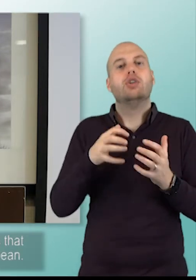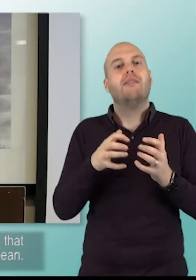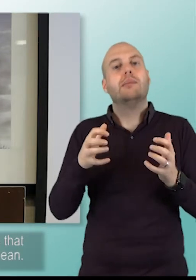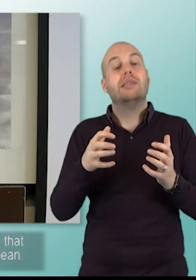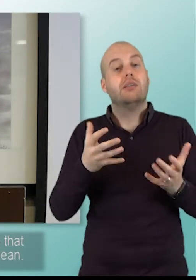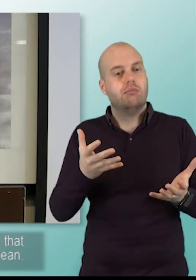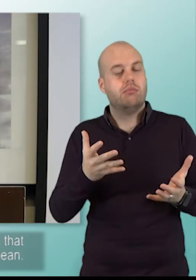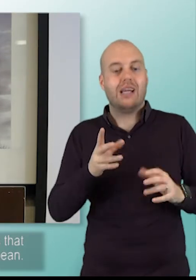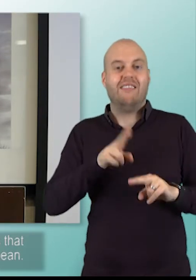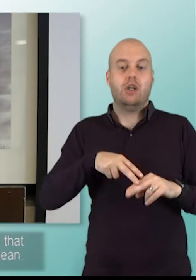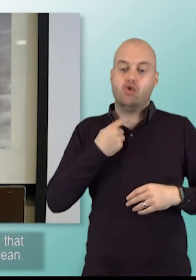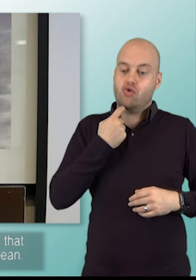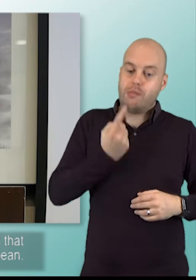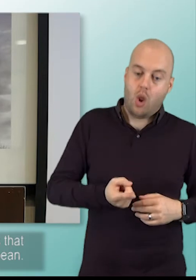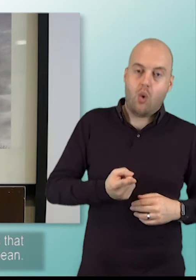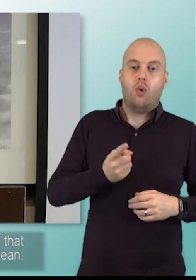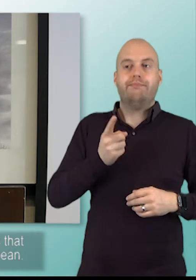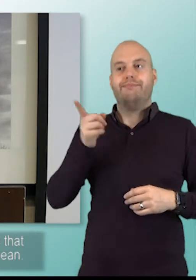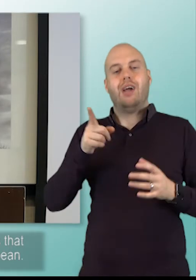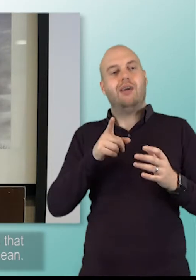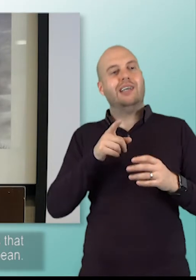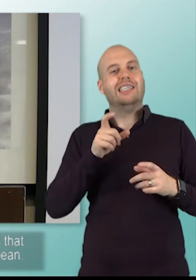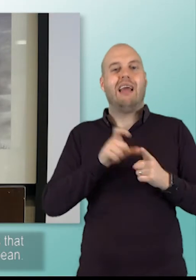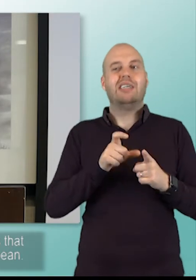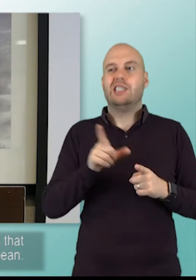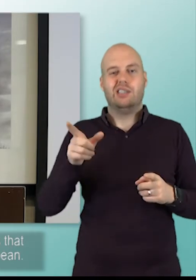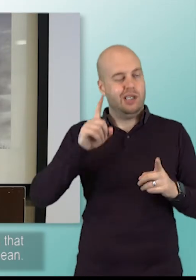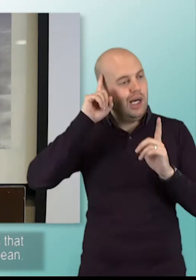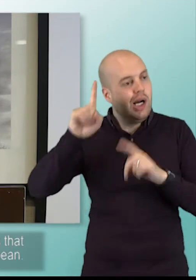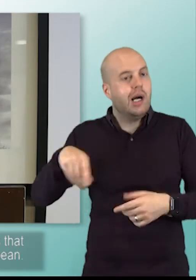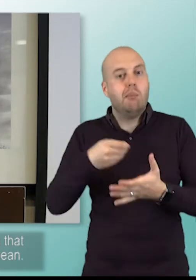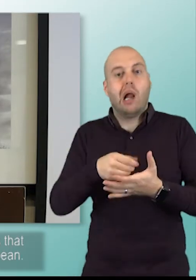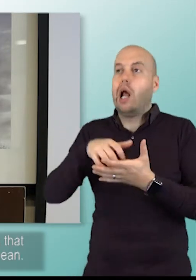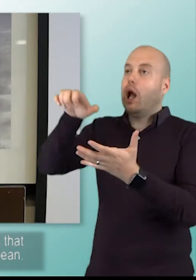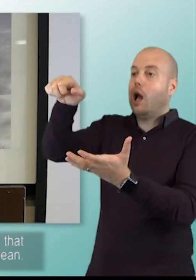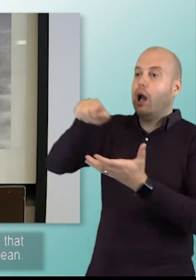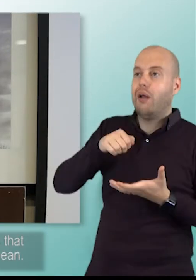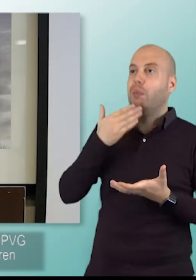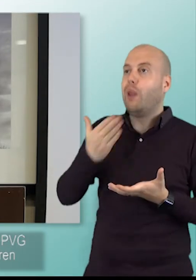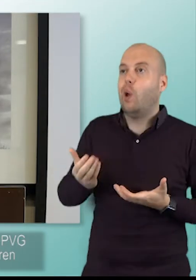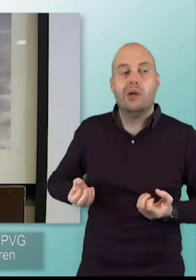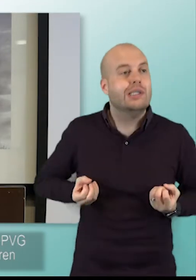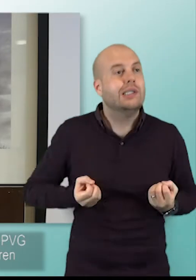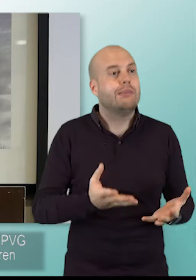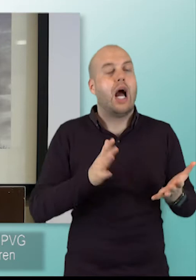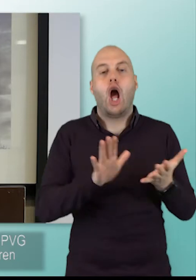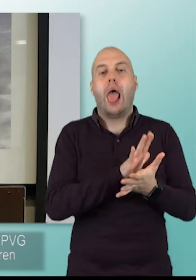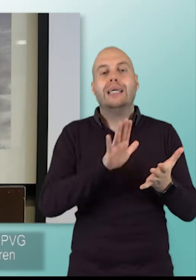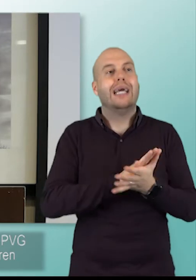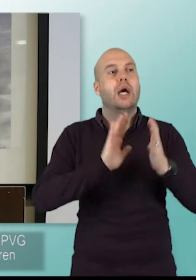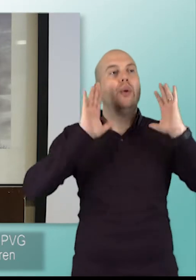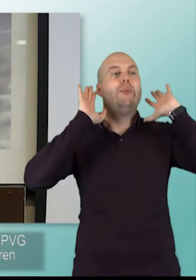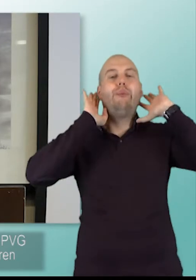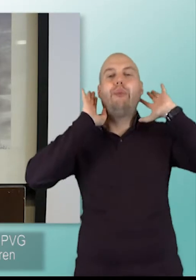Government. So tomorrow, Oscar finds out David spent all the money on his, you know, holidays in the Caribbean. You know, Oscar